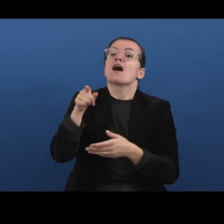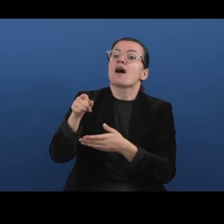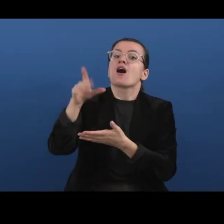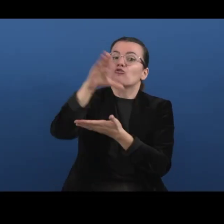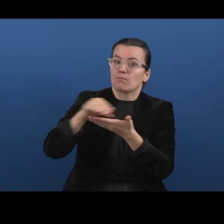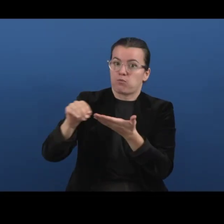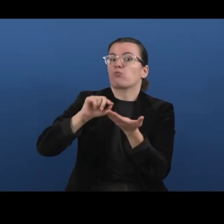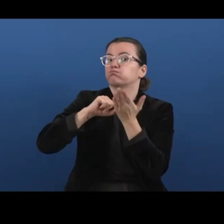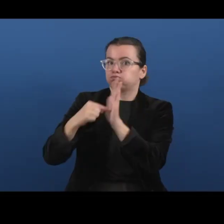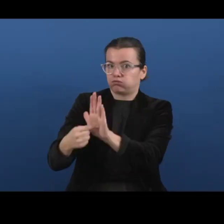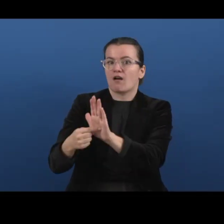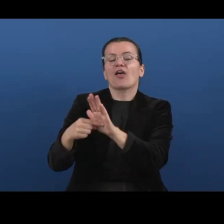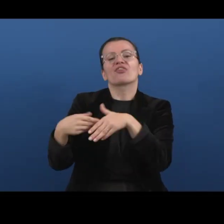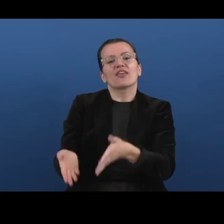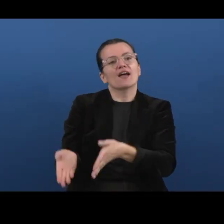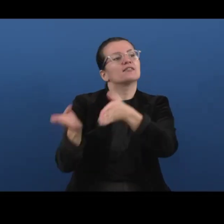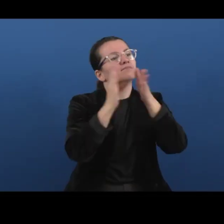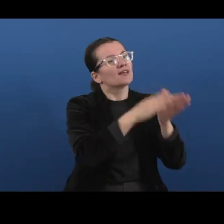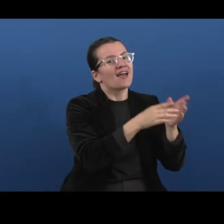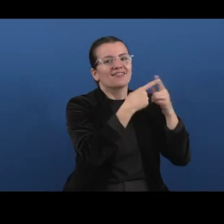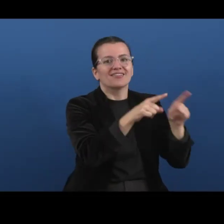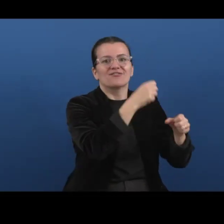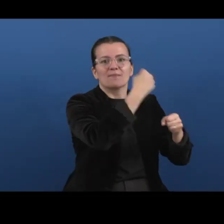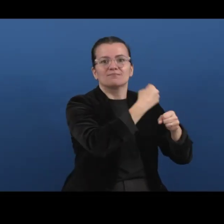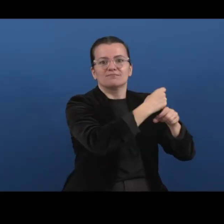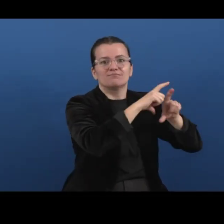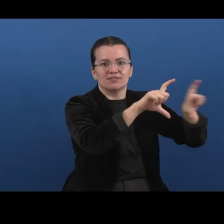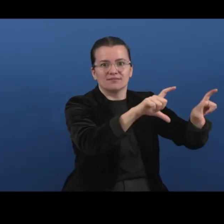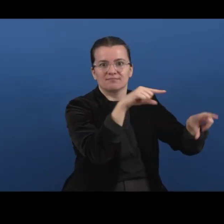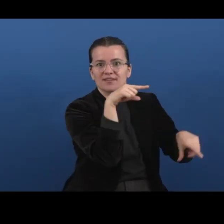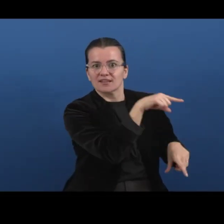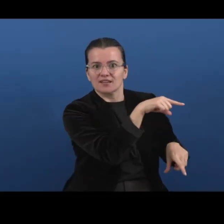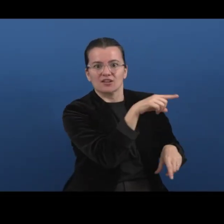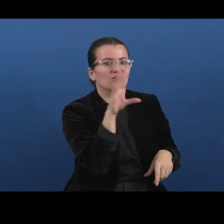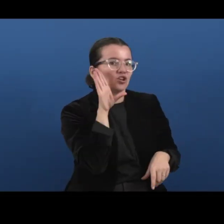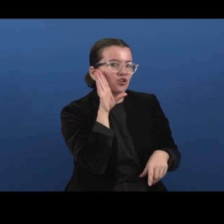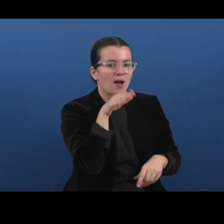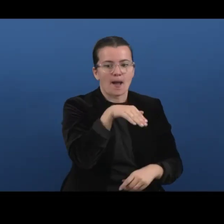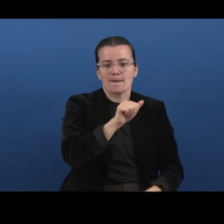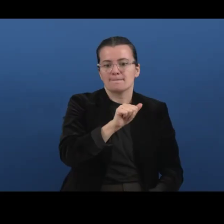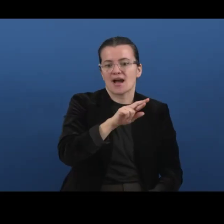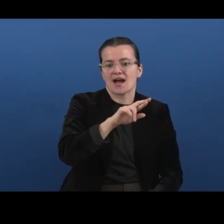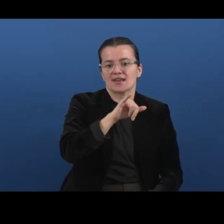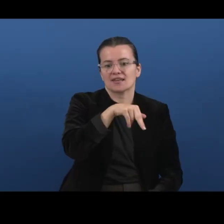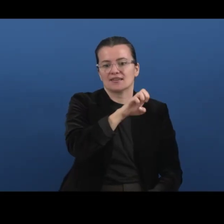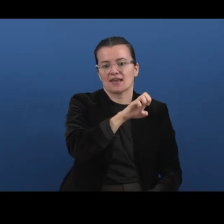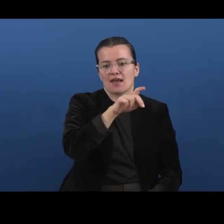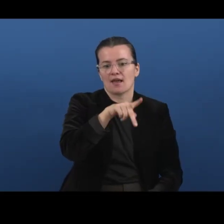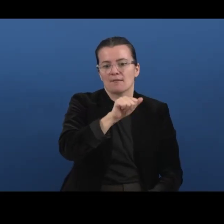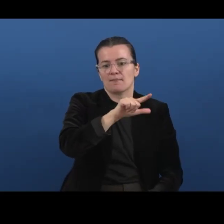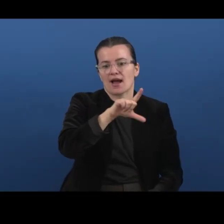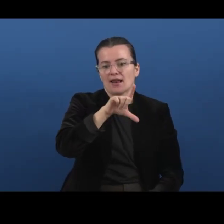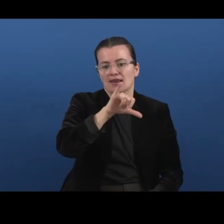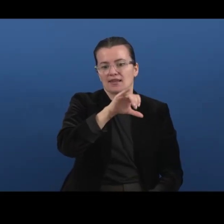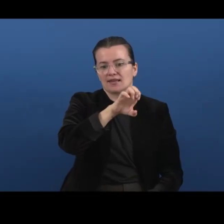that are also featured in the report, namely from Marine Palies. She's the Global Head of Inclusion and Diversity